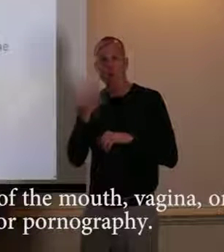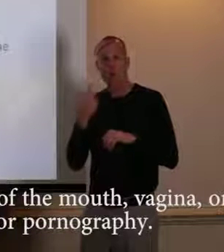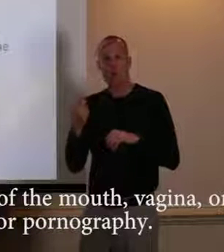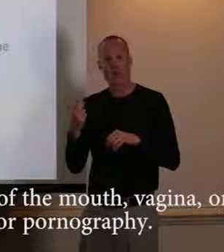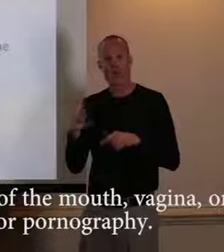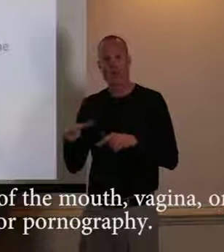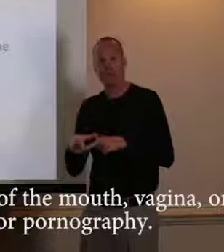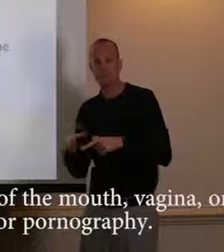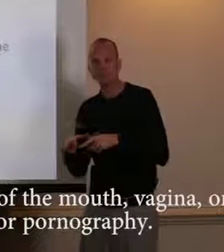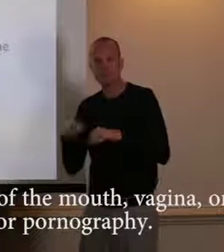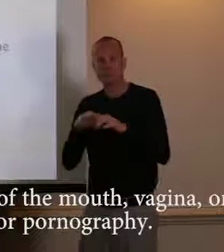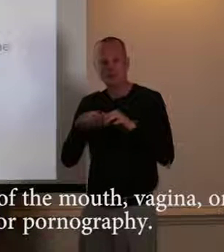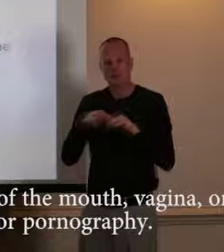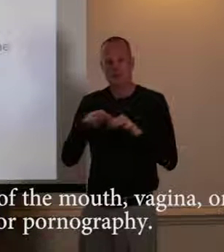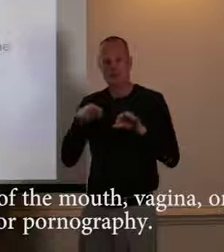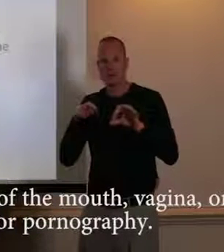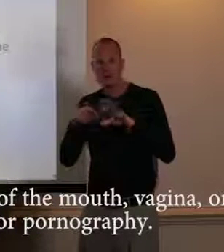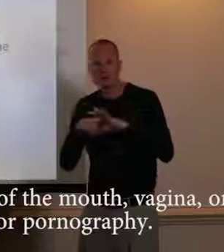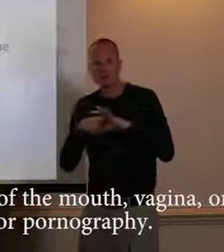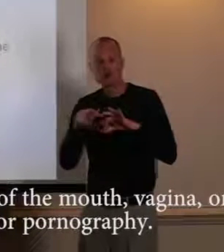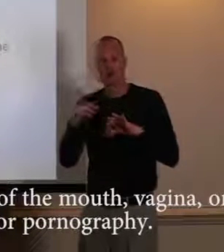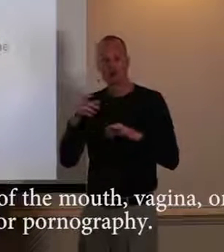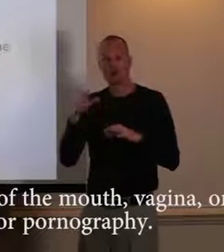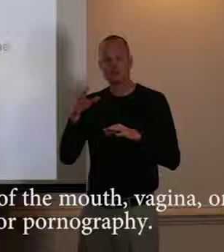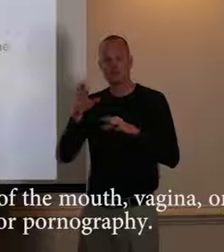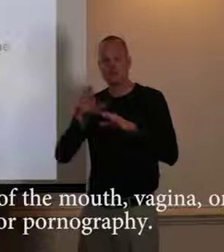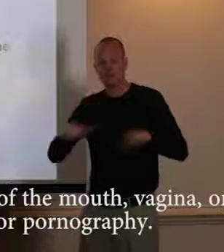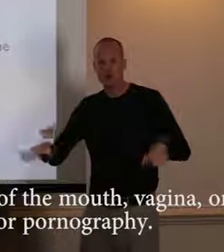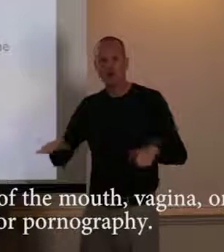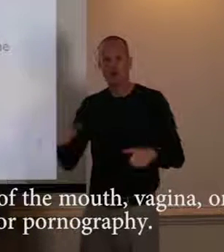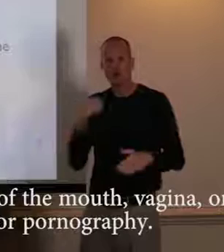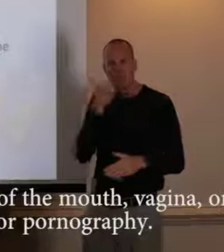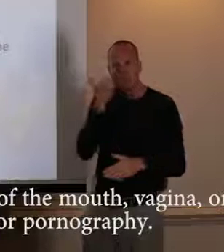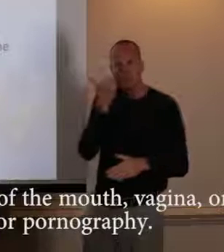or anus, and child prostitution or pornography.